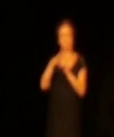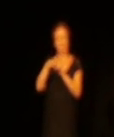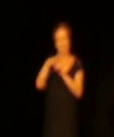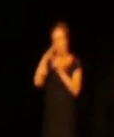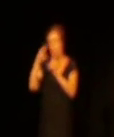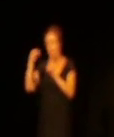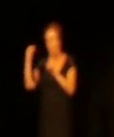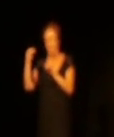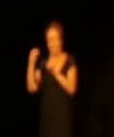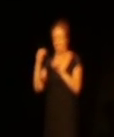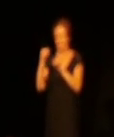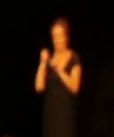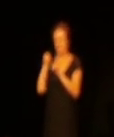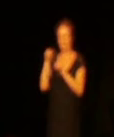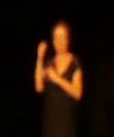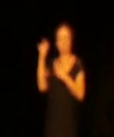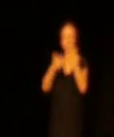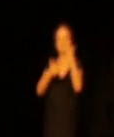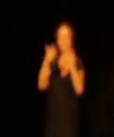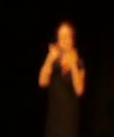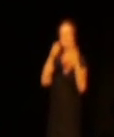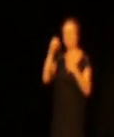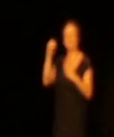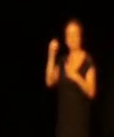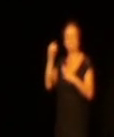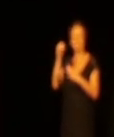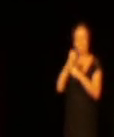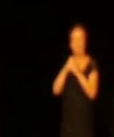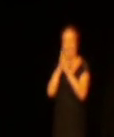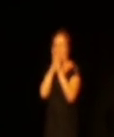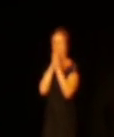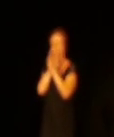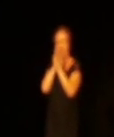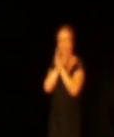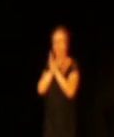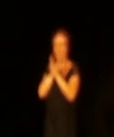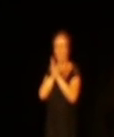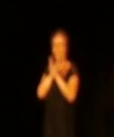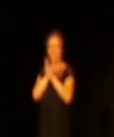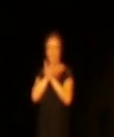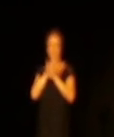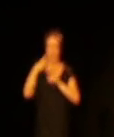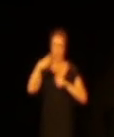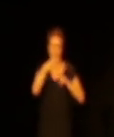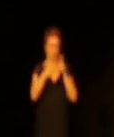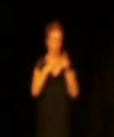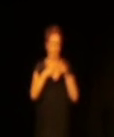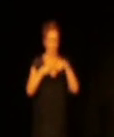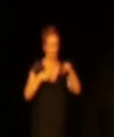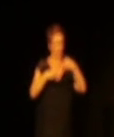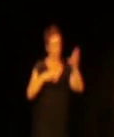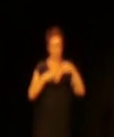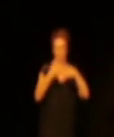privatised our rail system in the early 1990s, sold it off, diced it up, and handed